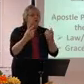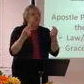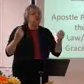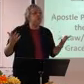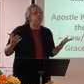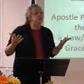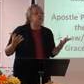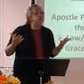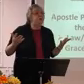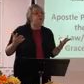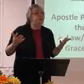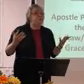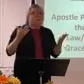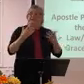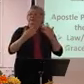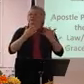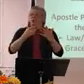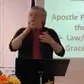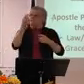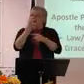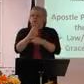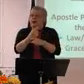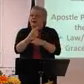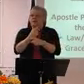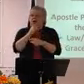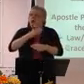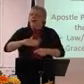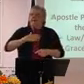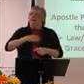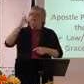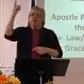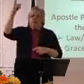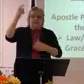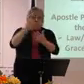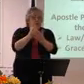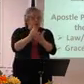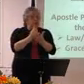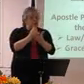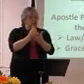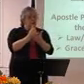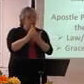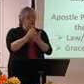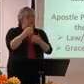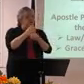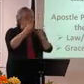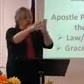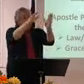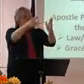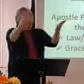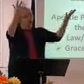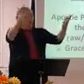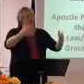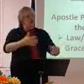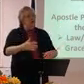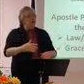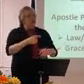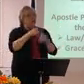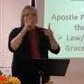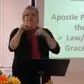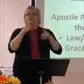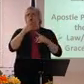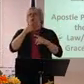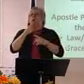do, even though it may not be right or pleasing to God. Amen? Amen. But people, their fallback